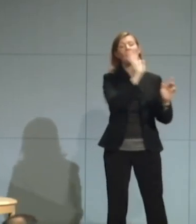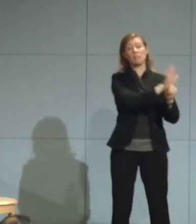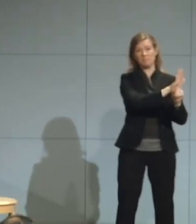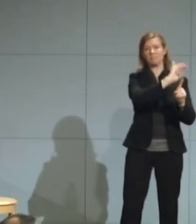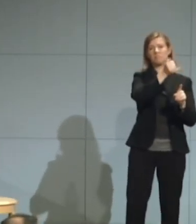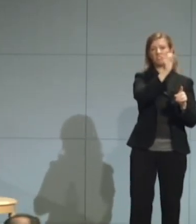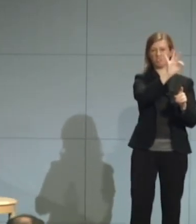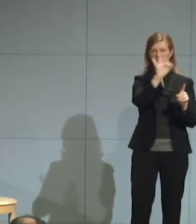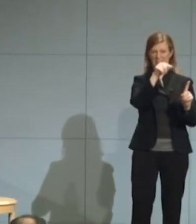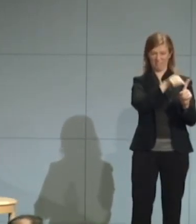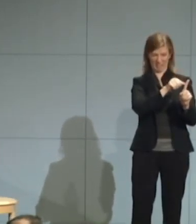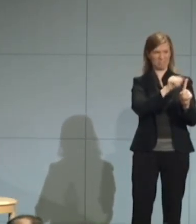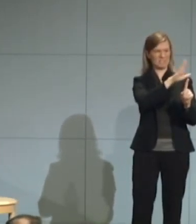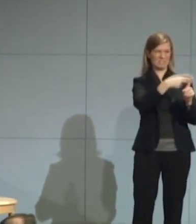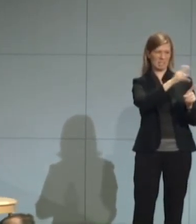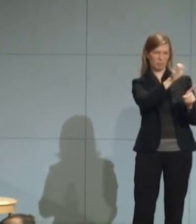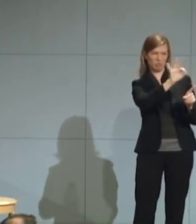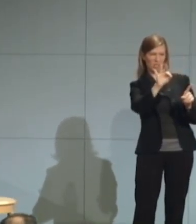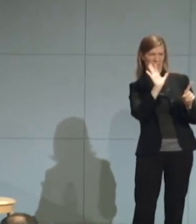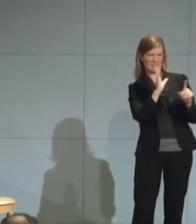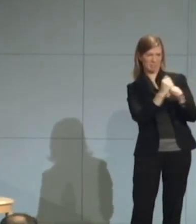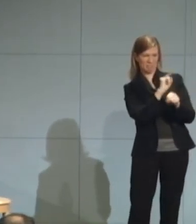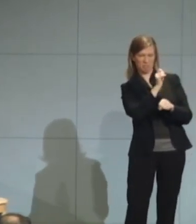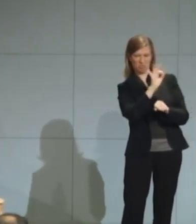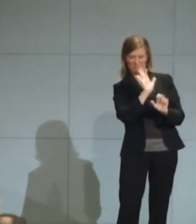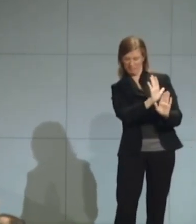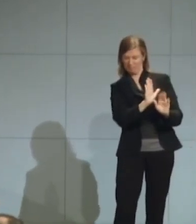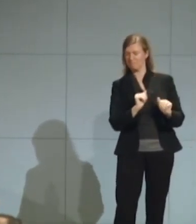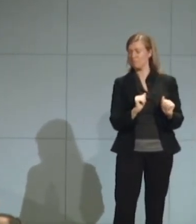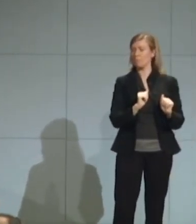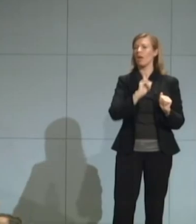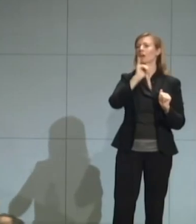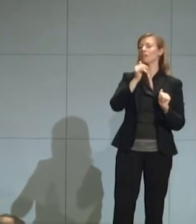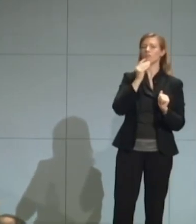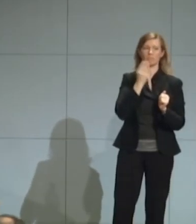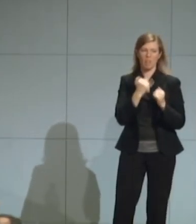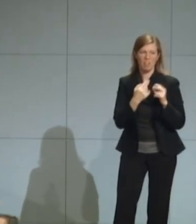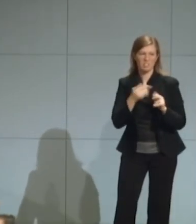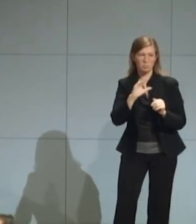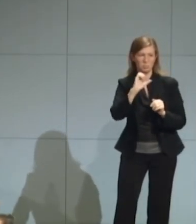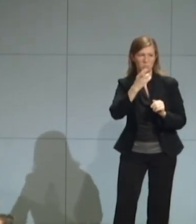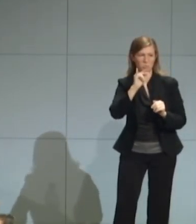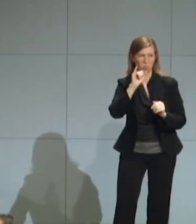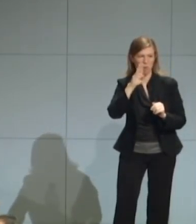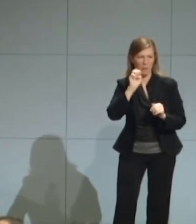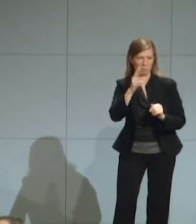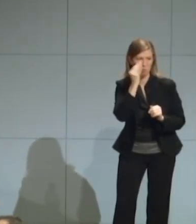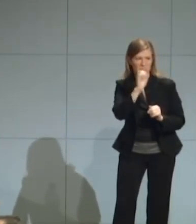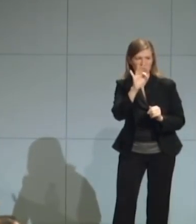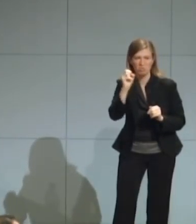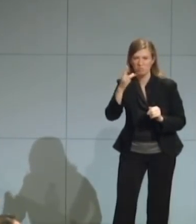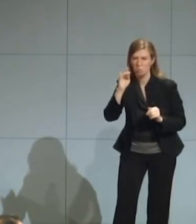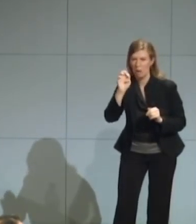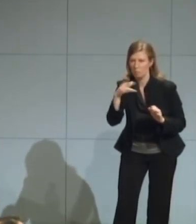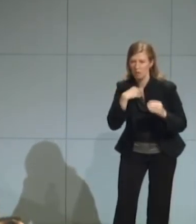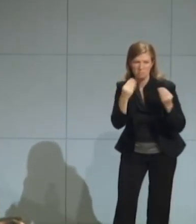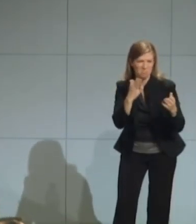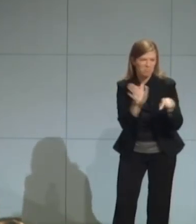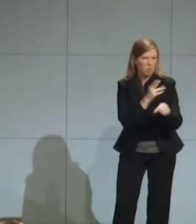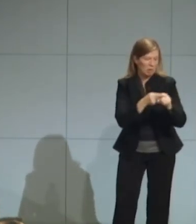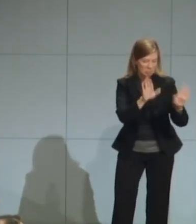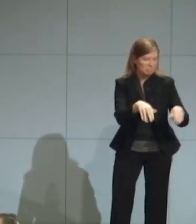today online. But the message was basically the same. The message was, you have your historical memory, and by God,